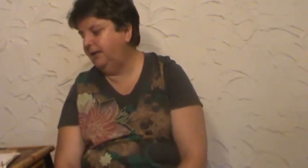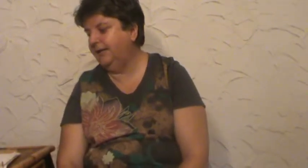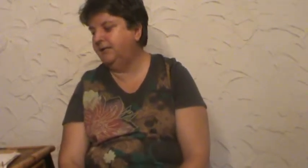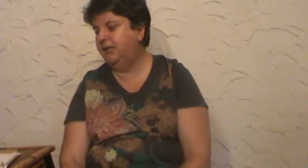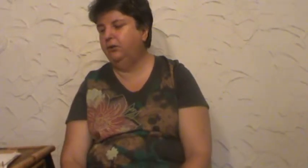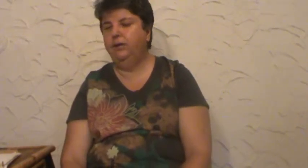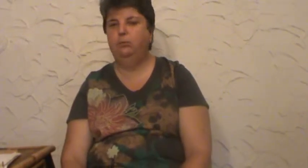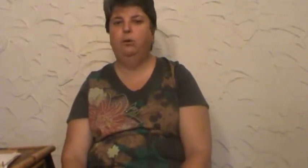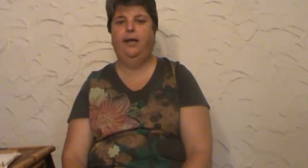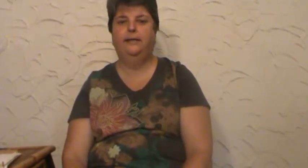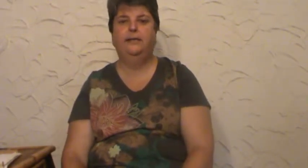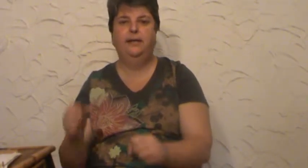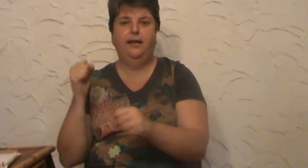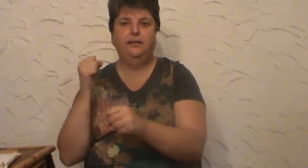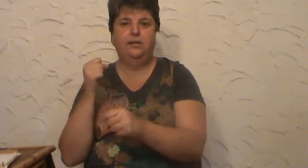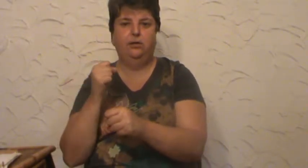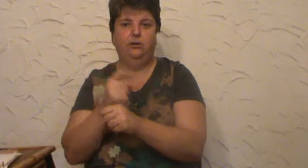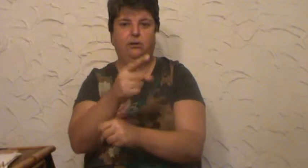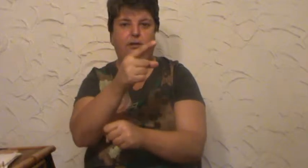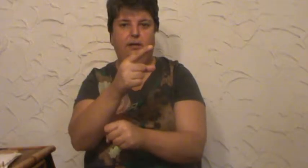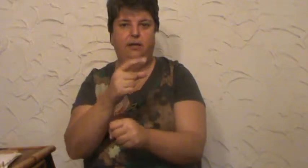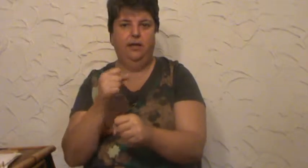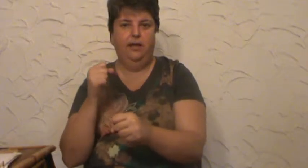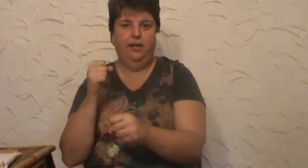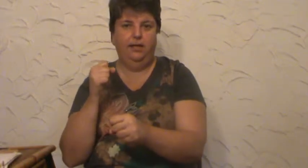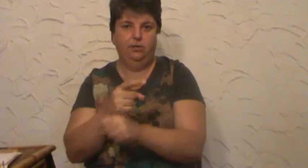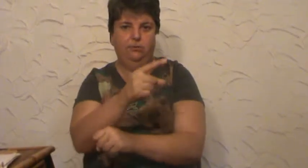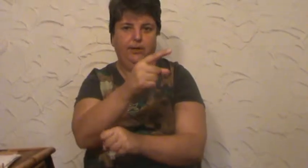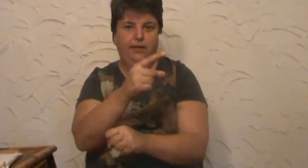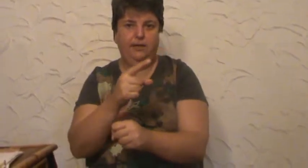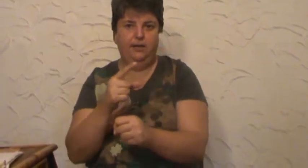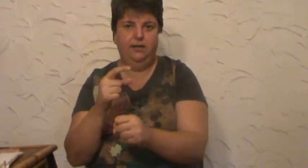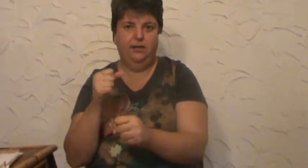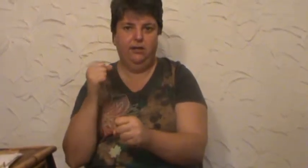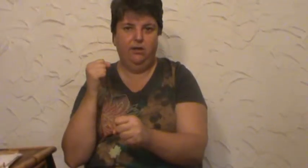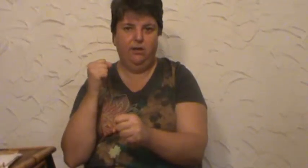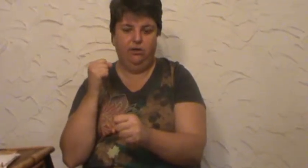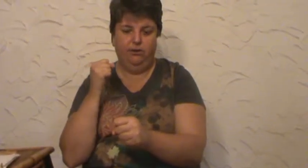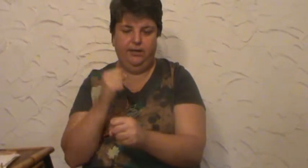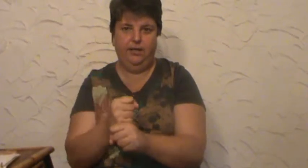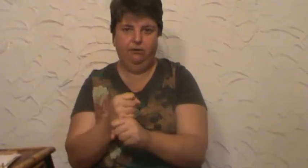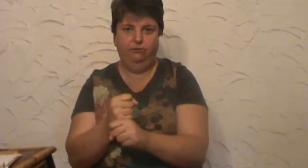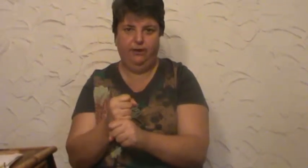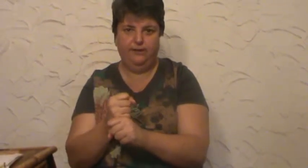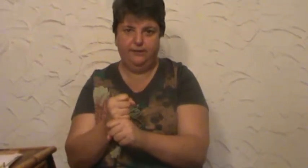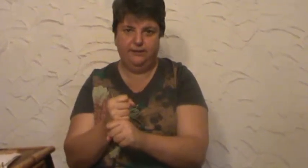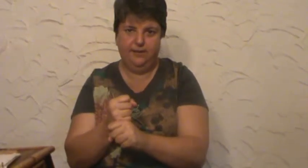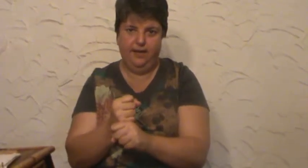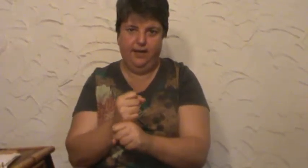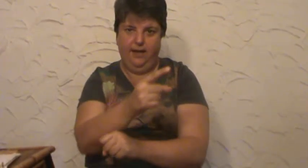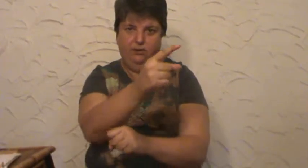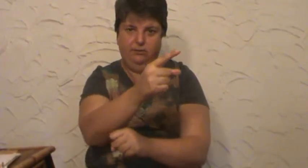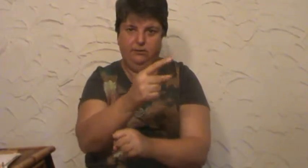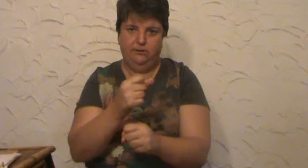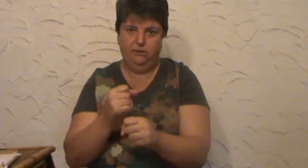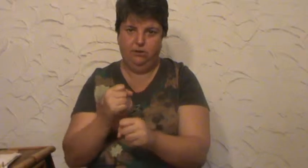Next year and right. Next year. It's you're hitting your fist and you're